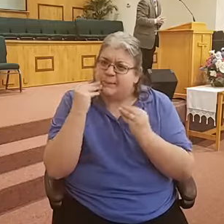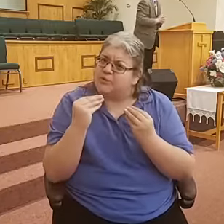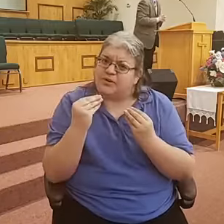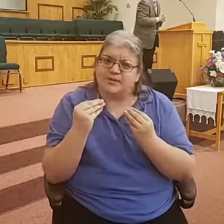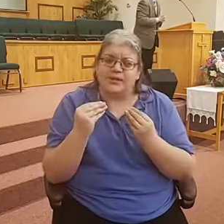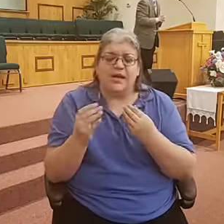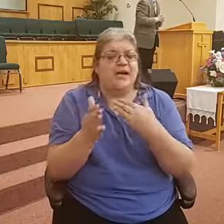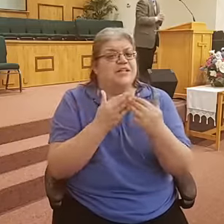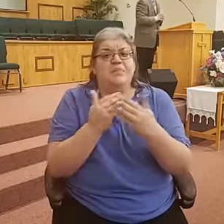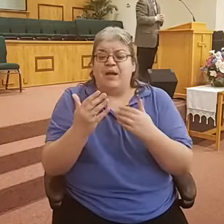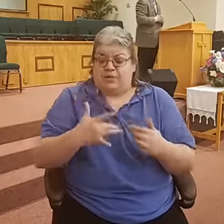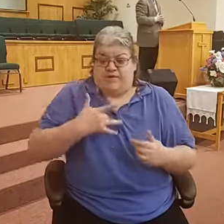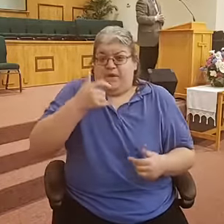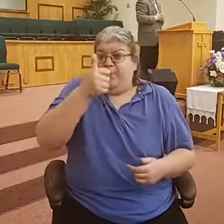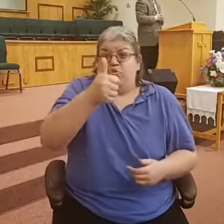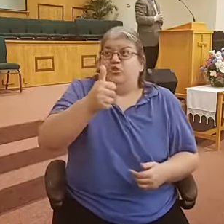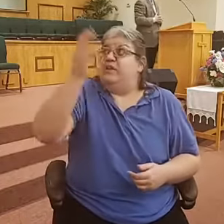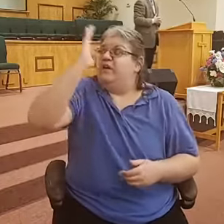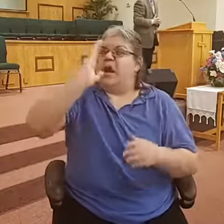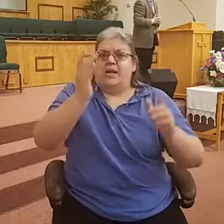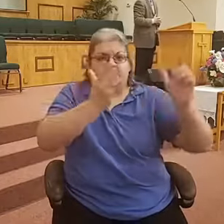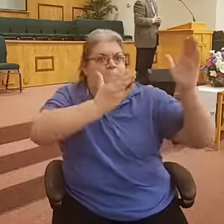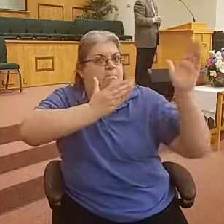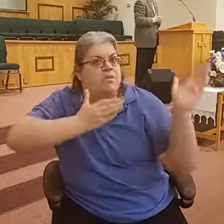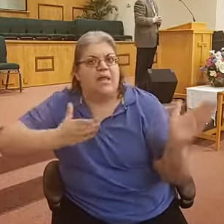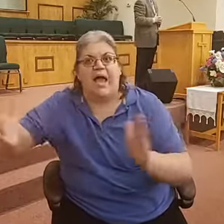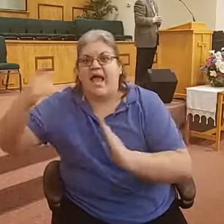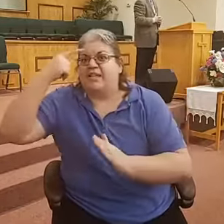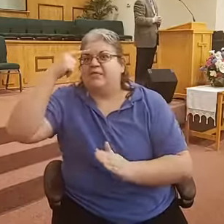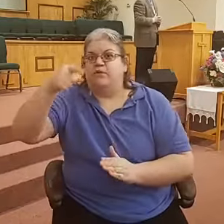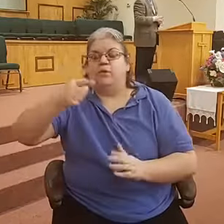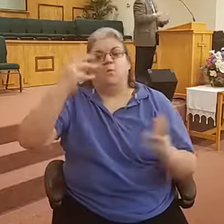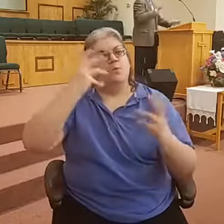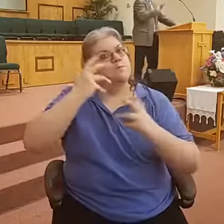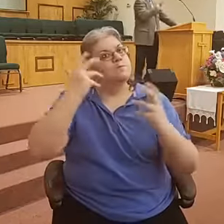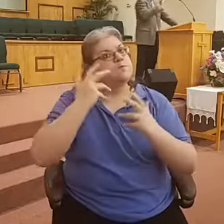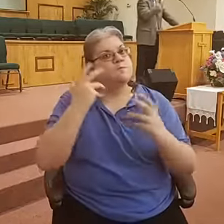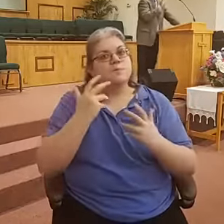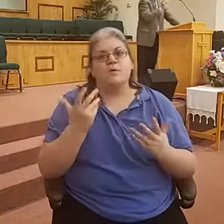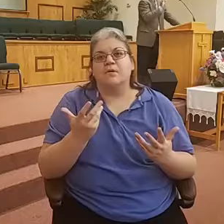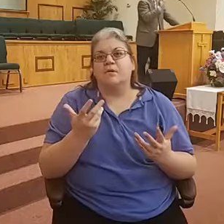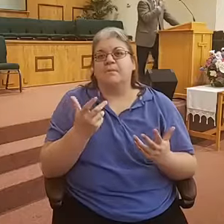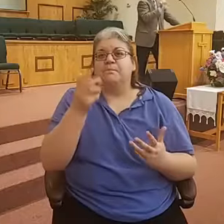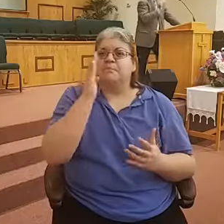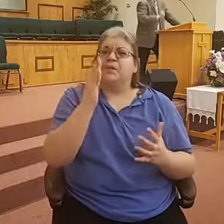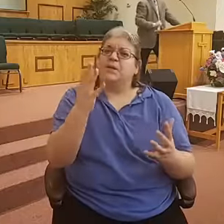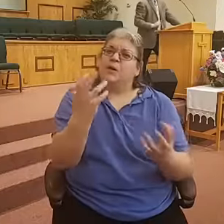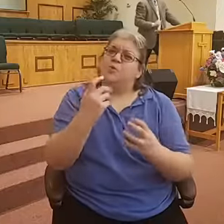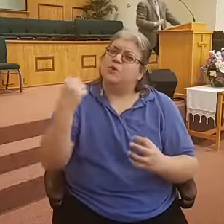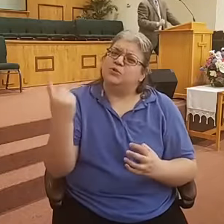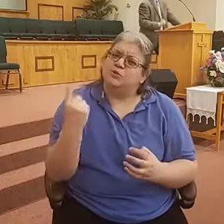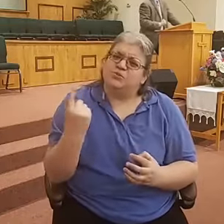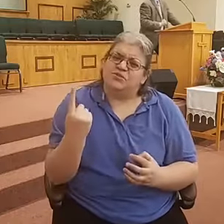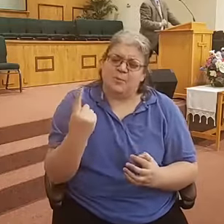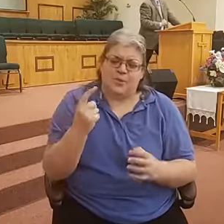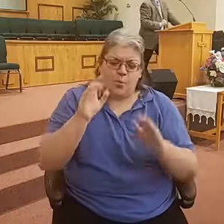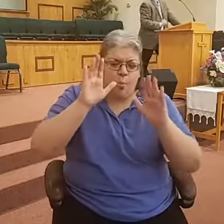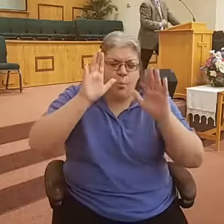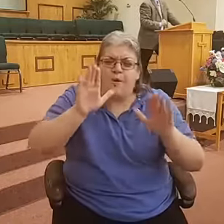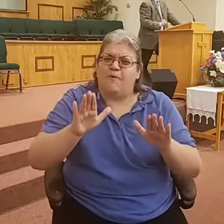about yourself, God has big plans for you, friend. And God wants to do something wonderful with your